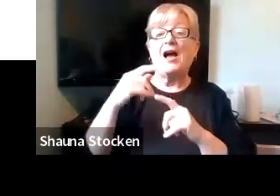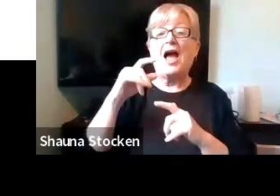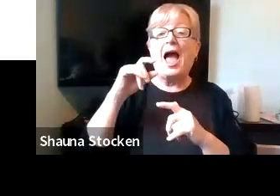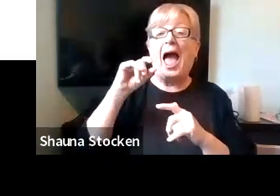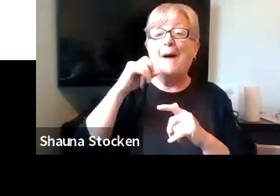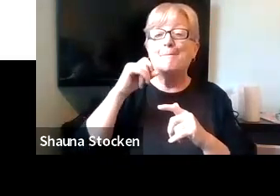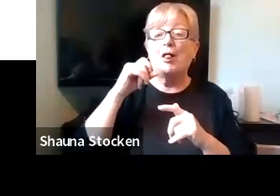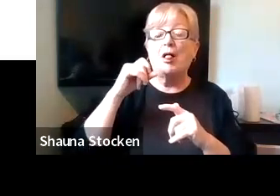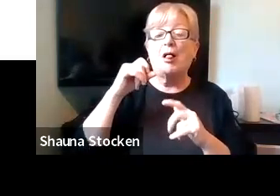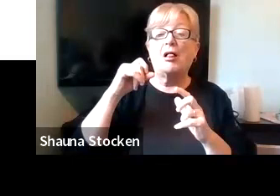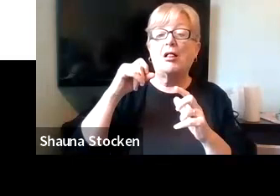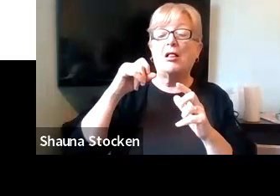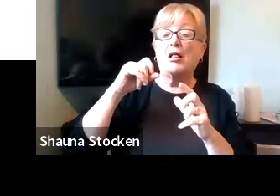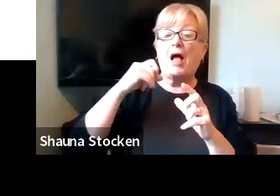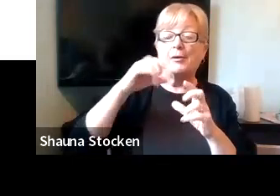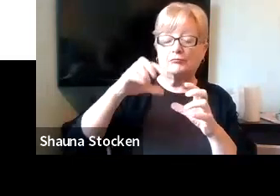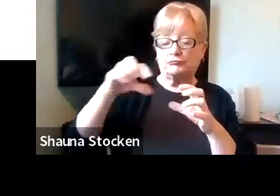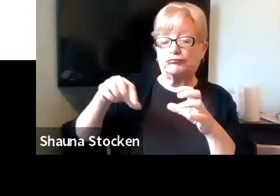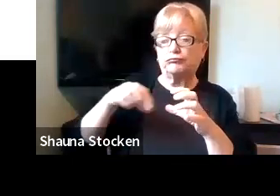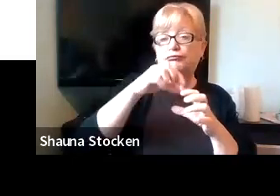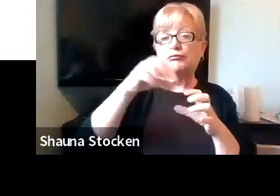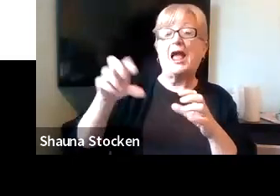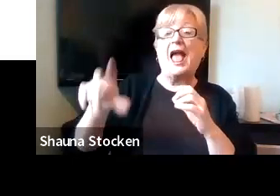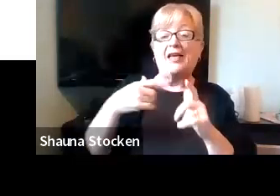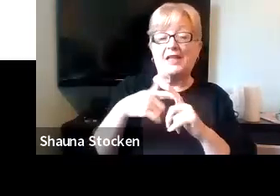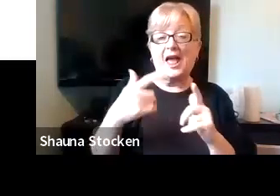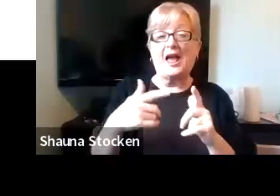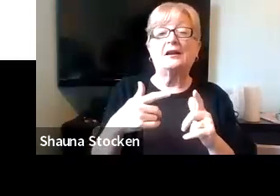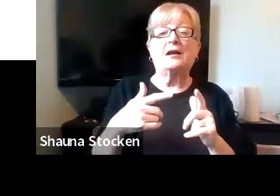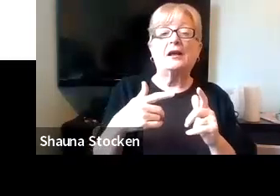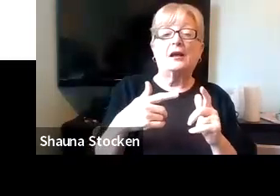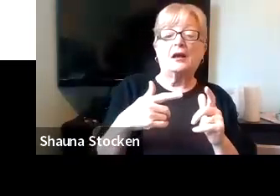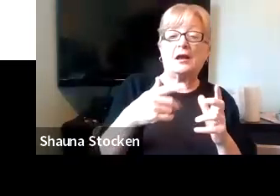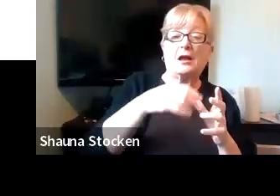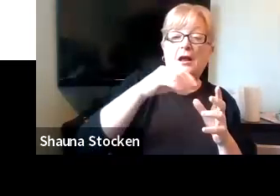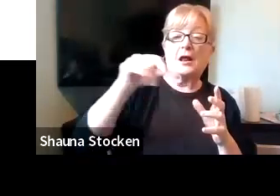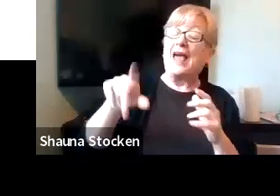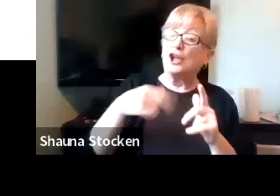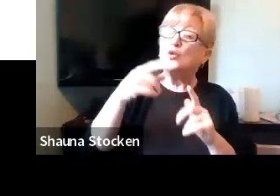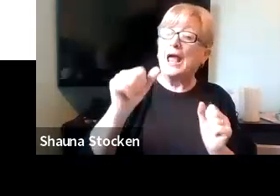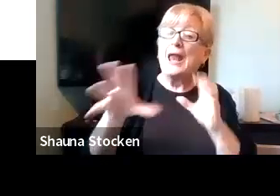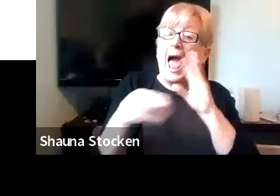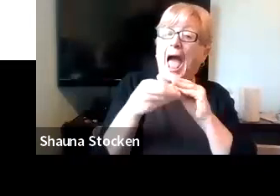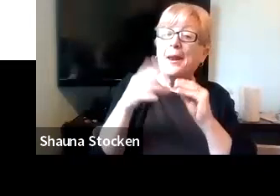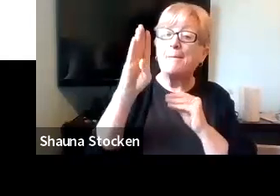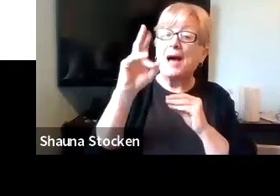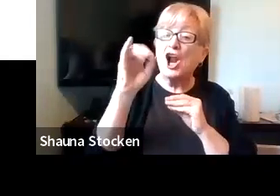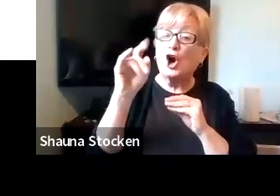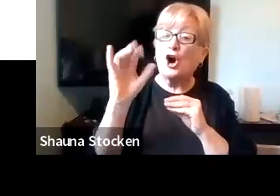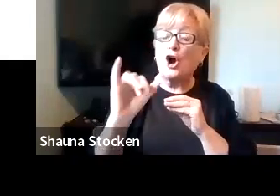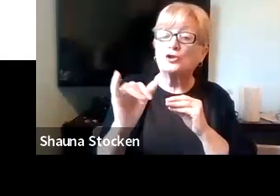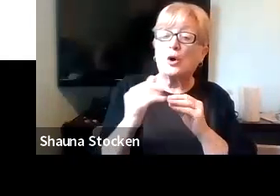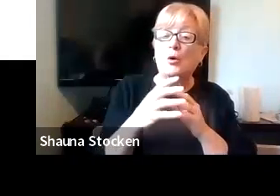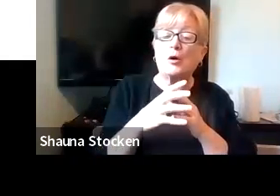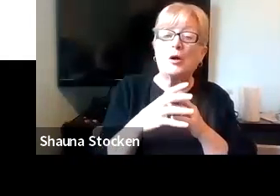sugar, and cinnamon on the apples. And then you can add butter as well. And what's really cool about the